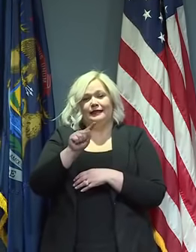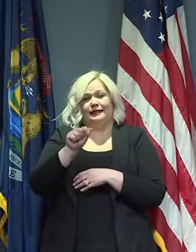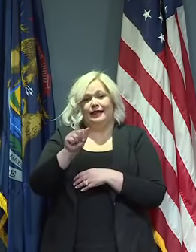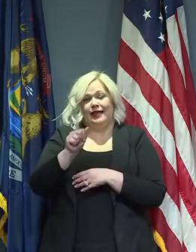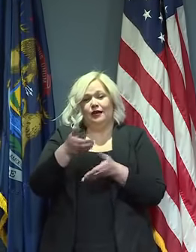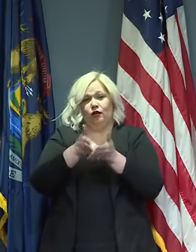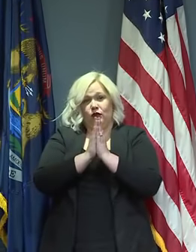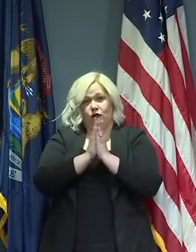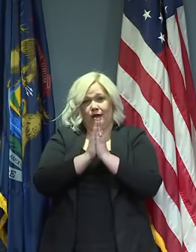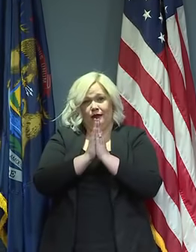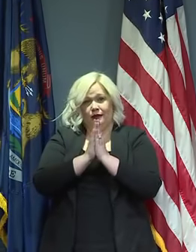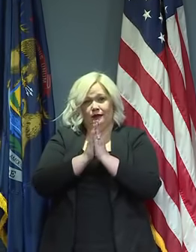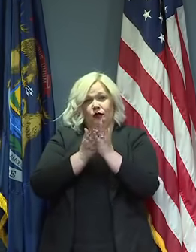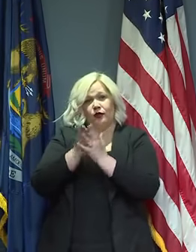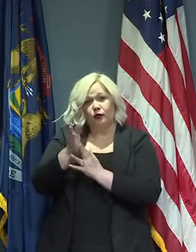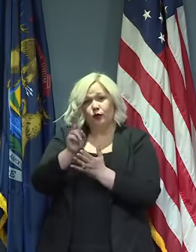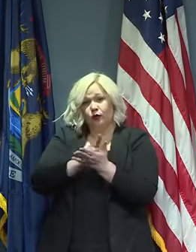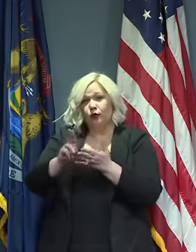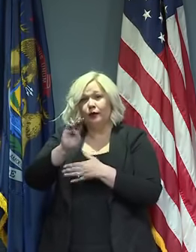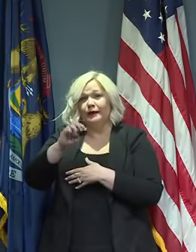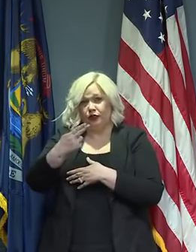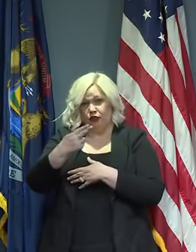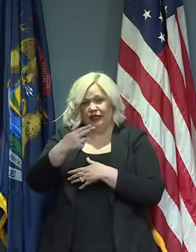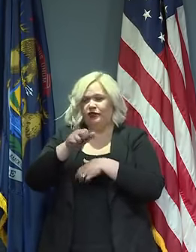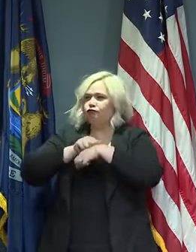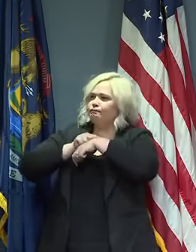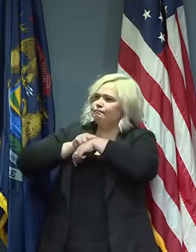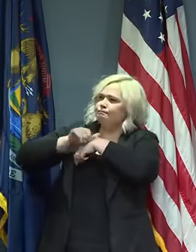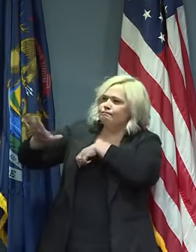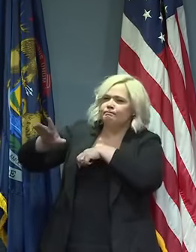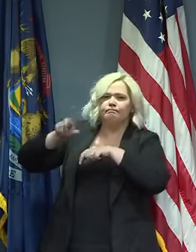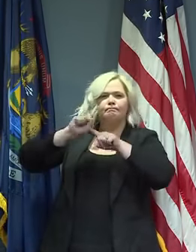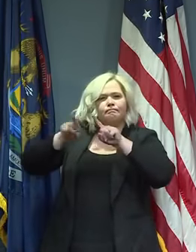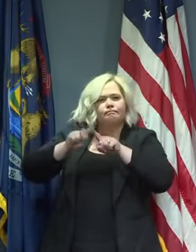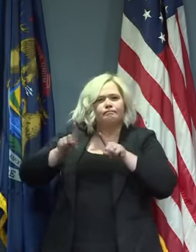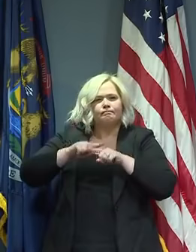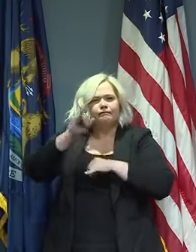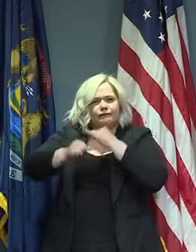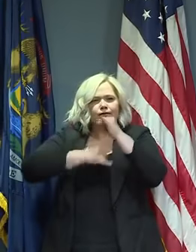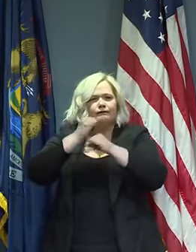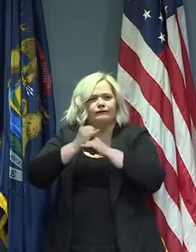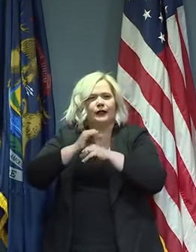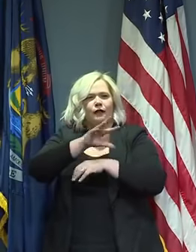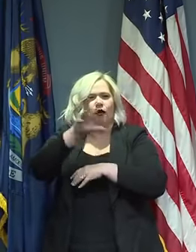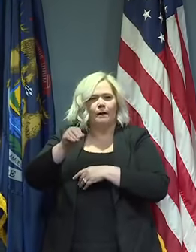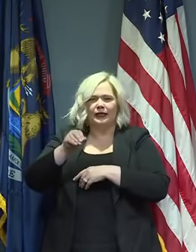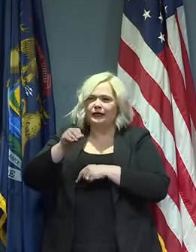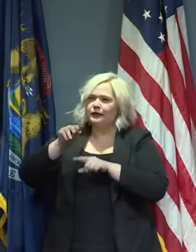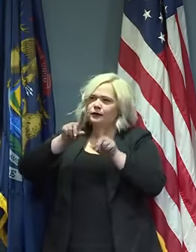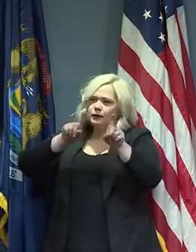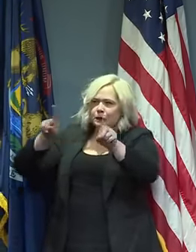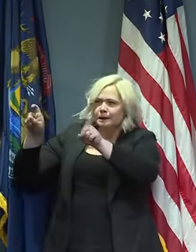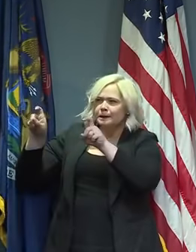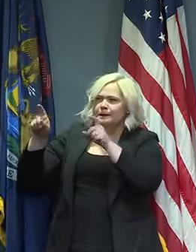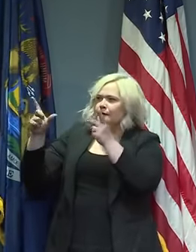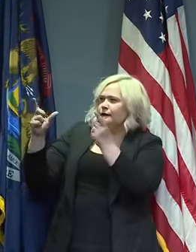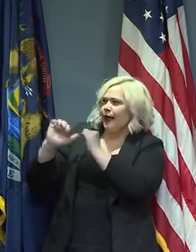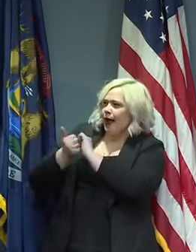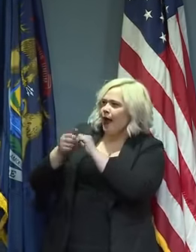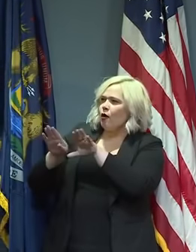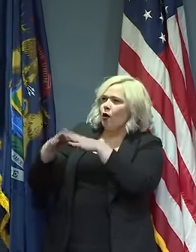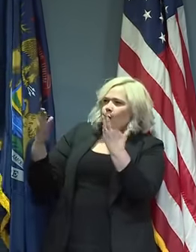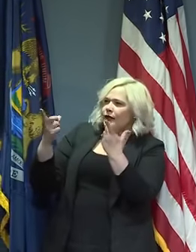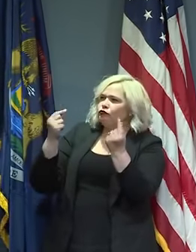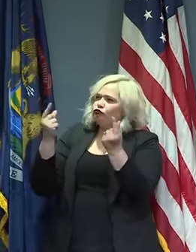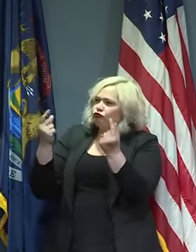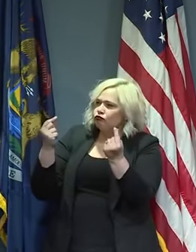Michigan, and then we sent that out to a host of facilities worldwide. And to date, we've received feedback from over